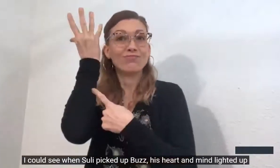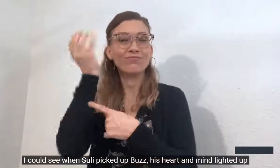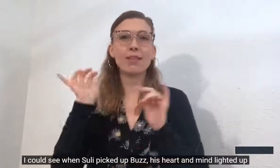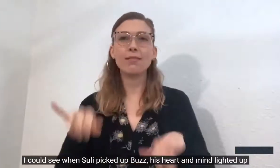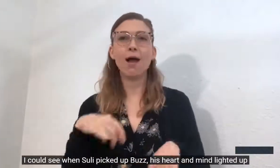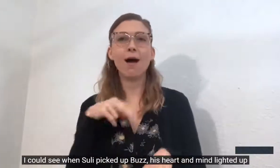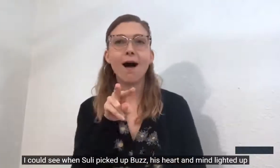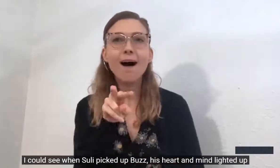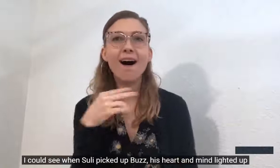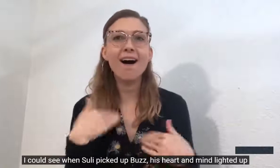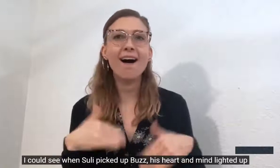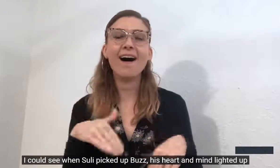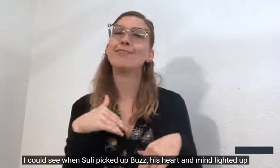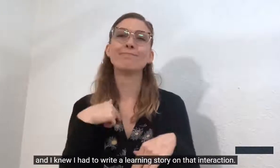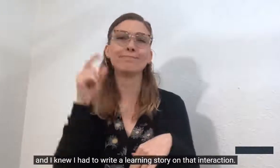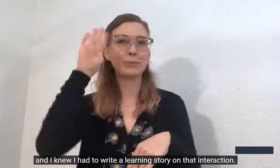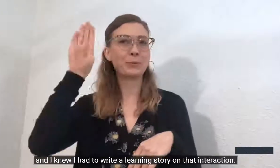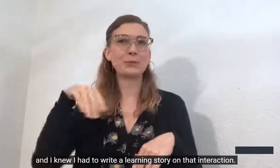see. You could see Suli when he picked up Buzz Lightyear,